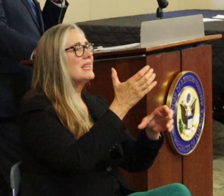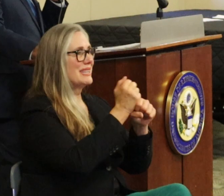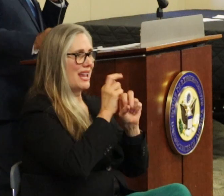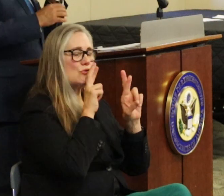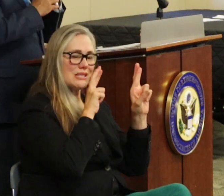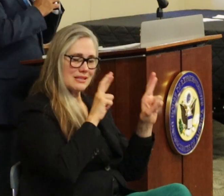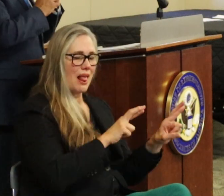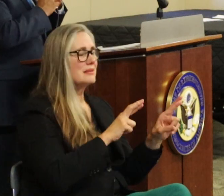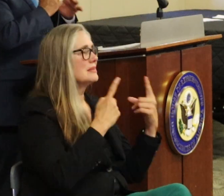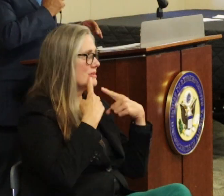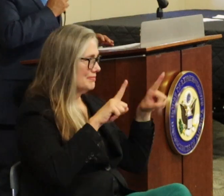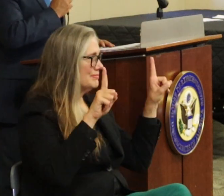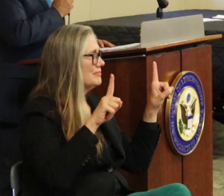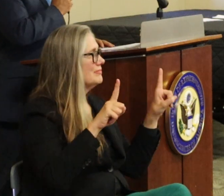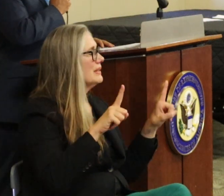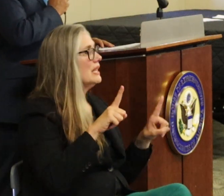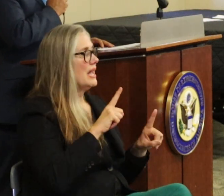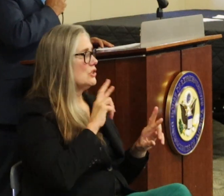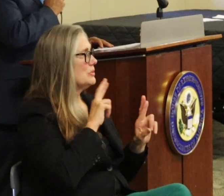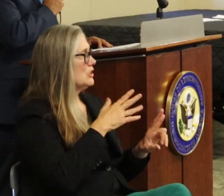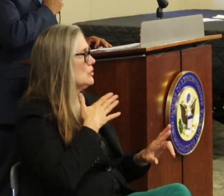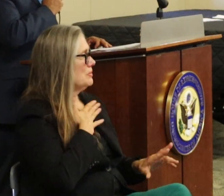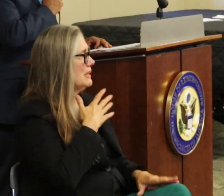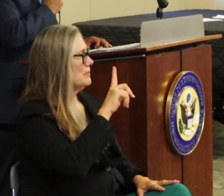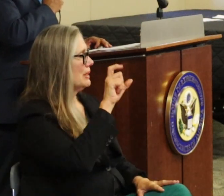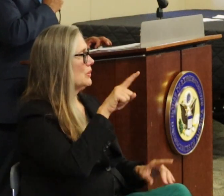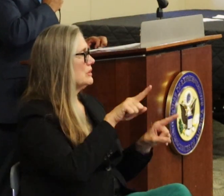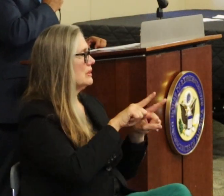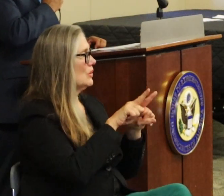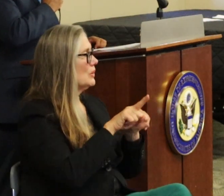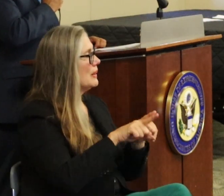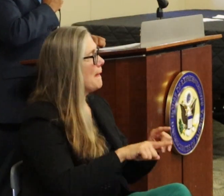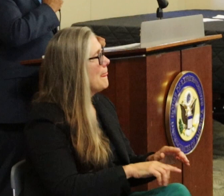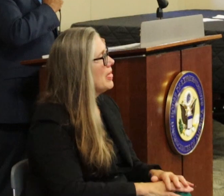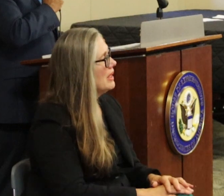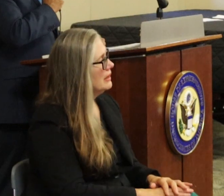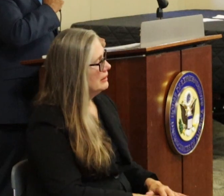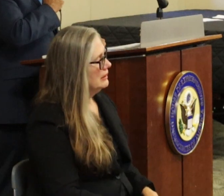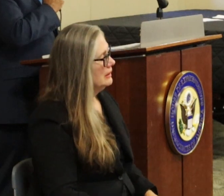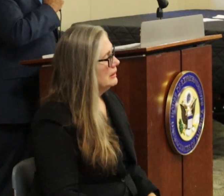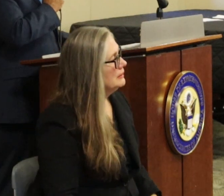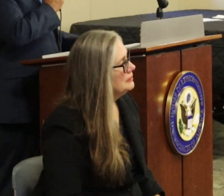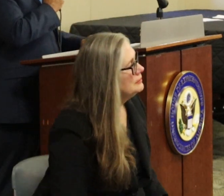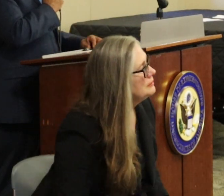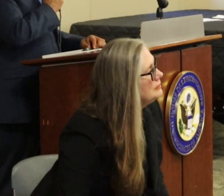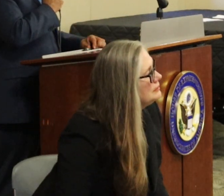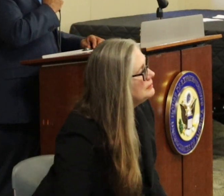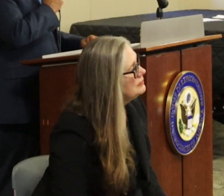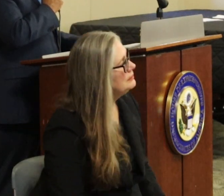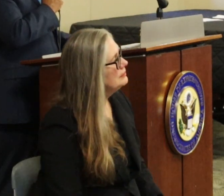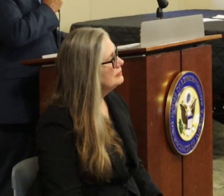you. Thank you very much. Very kind. And you've been very responsive to me and my questions already in the past. Let me piggyback on that